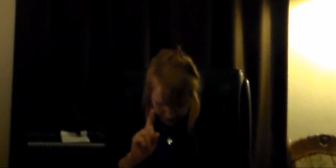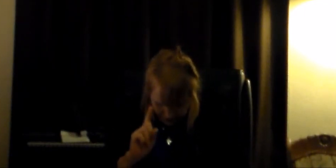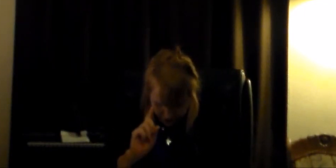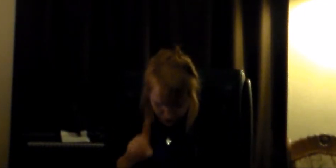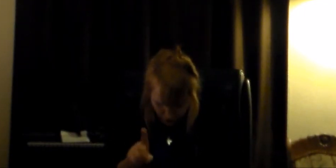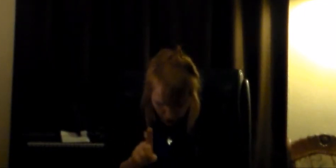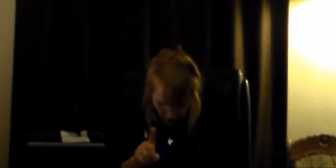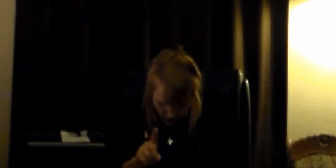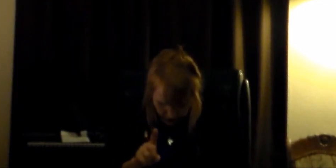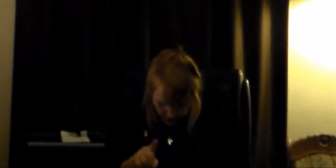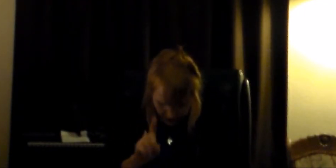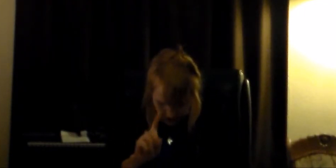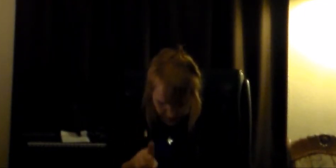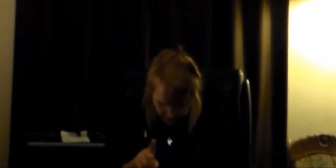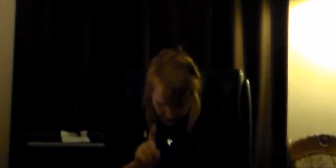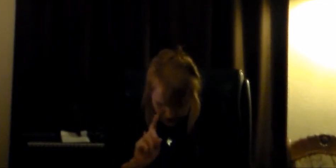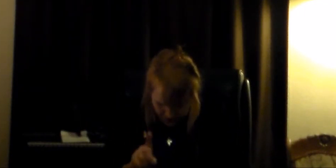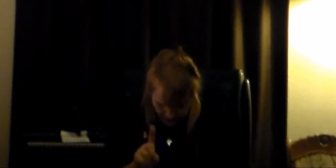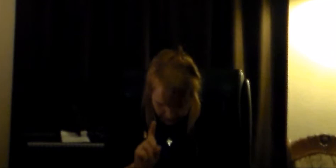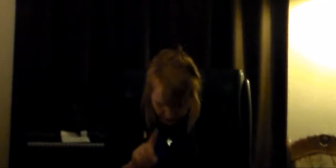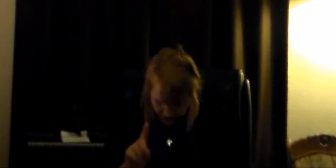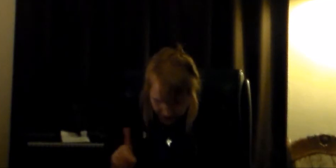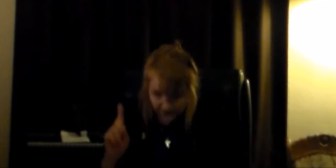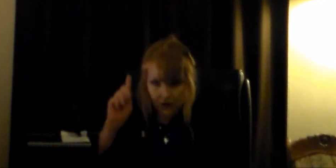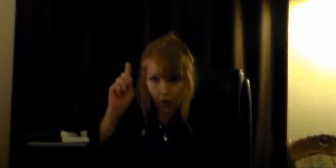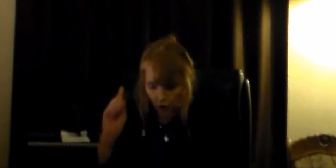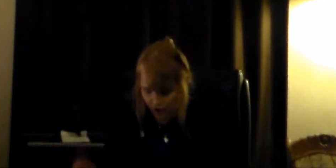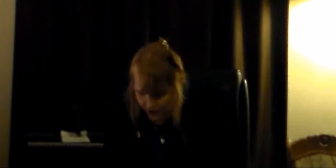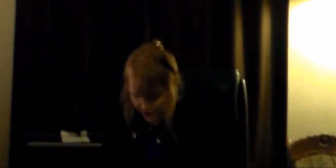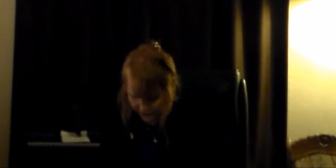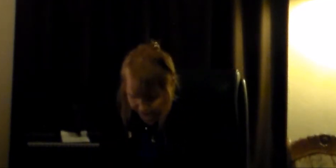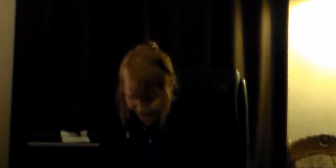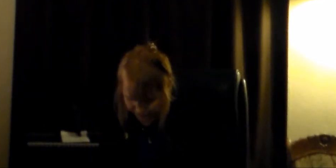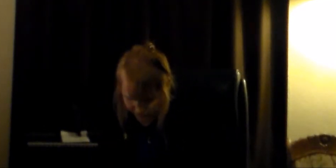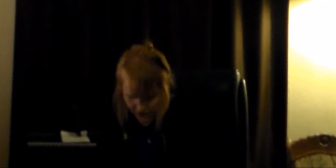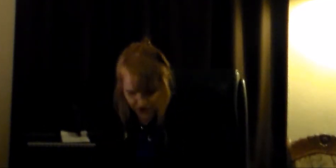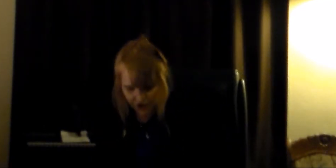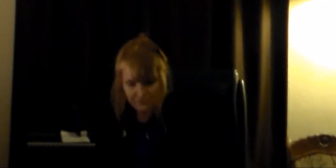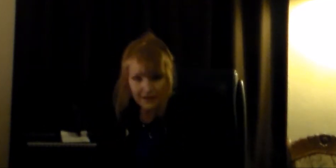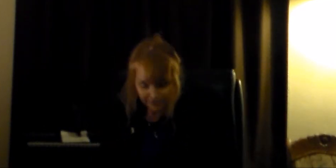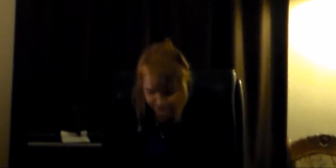be destroyed and his spirit saved on the day of the Lord. Excuse me.